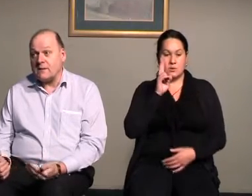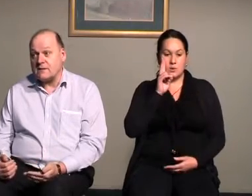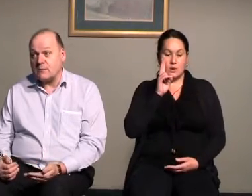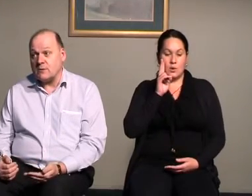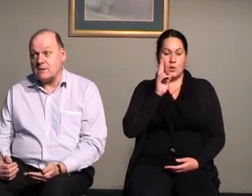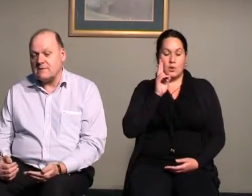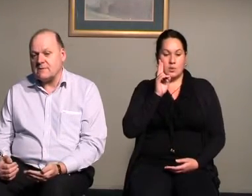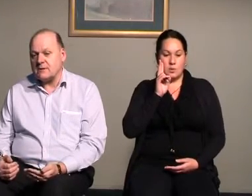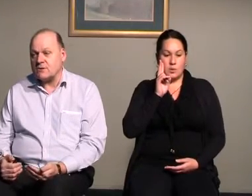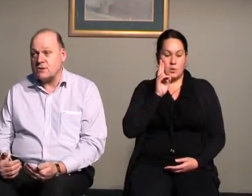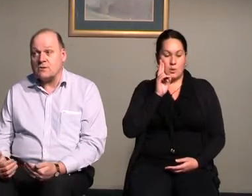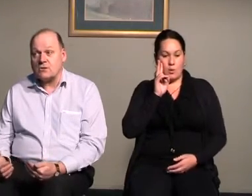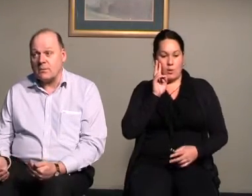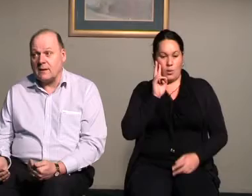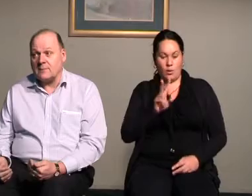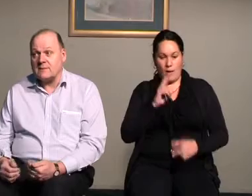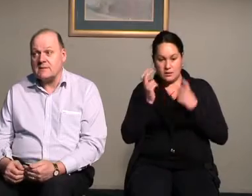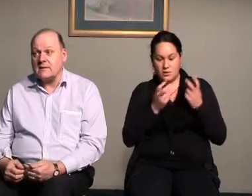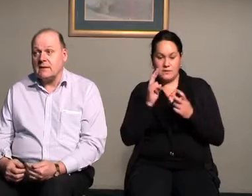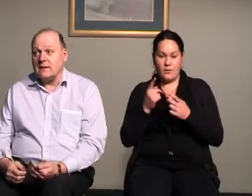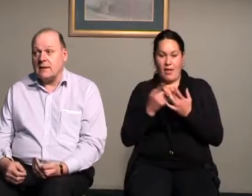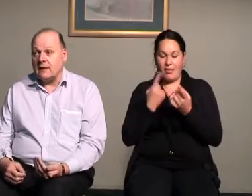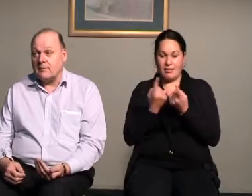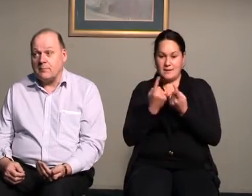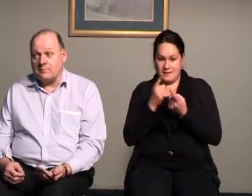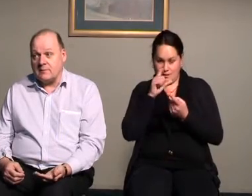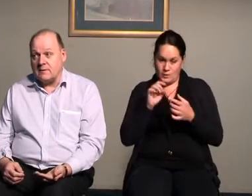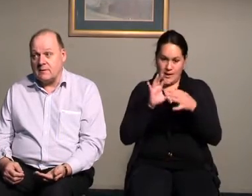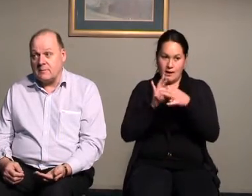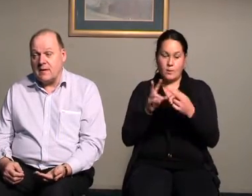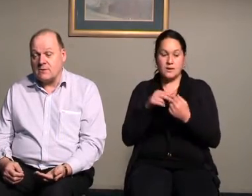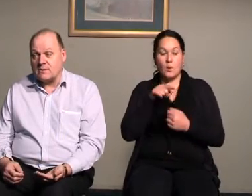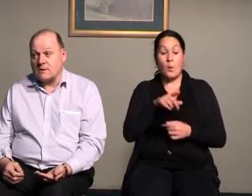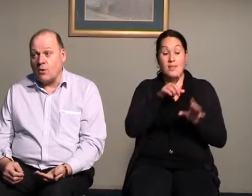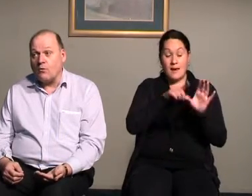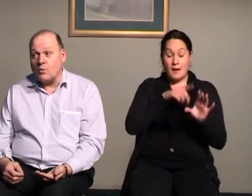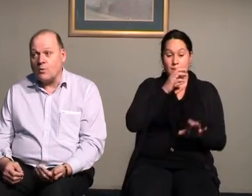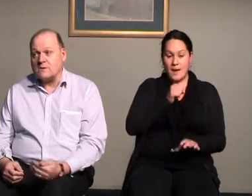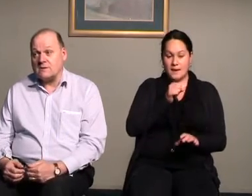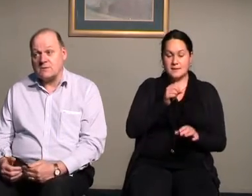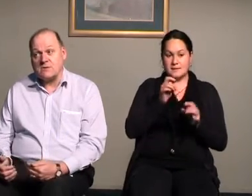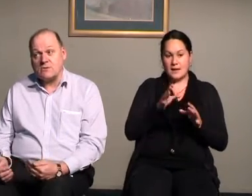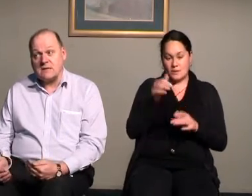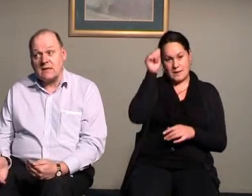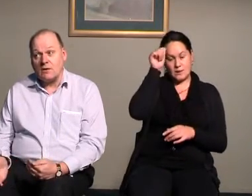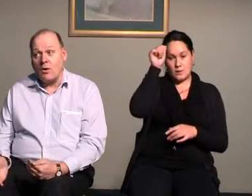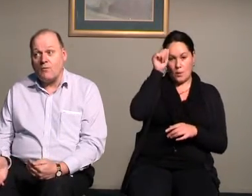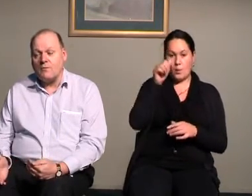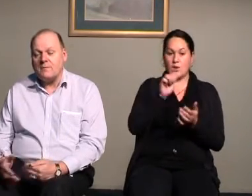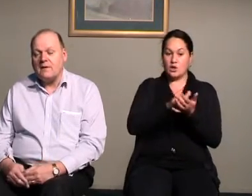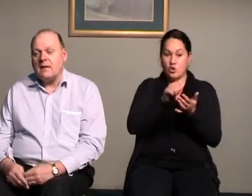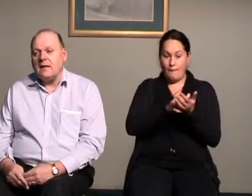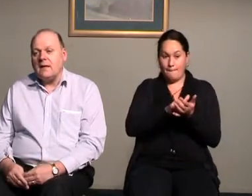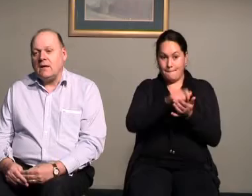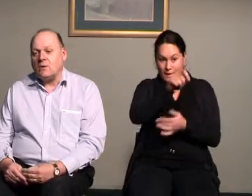more people in his community. So he got to know the shopkeepers, the manager at the golf course, because he was interested in